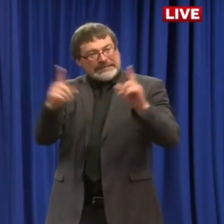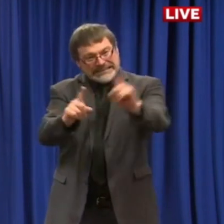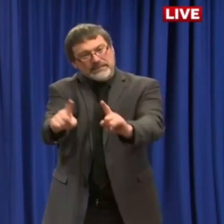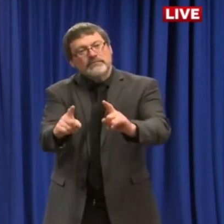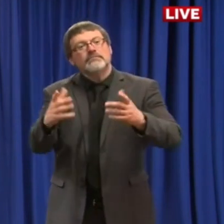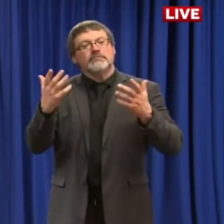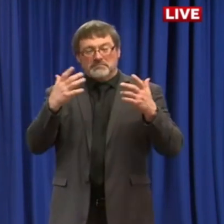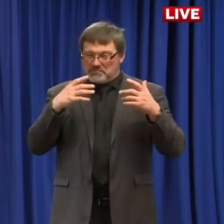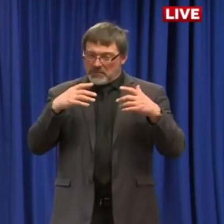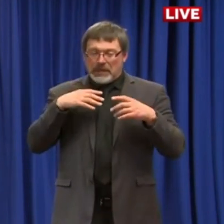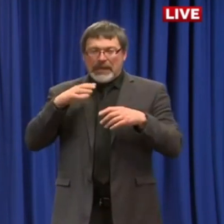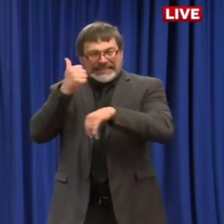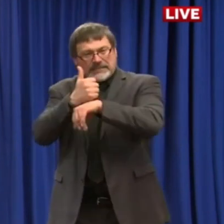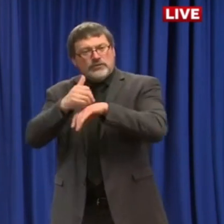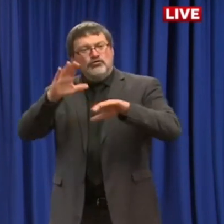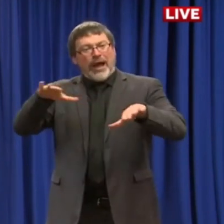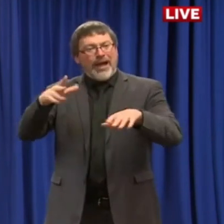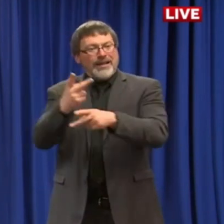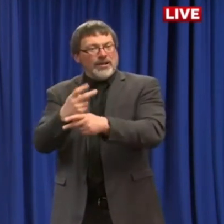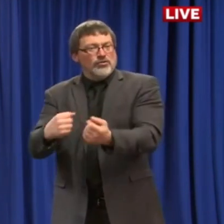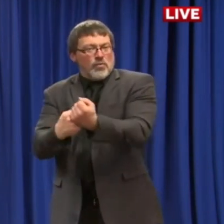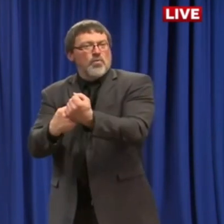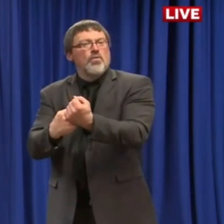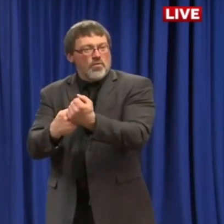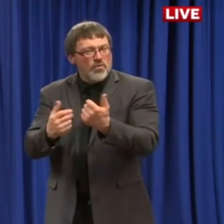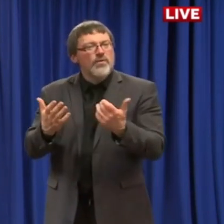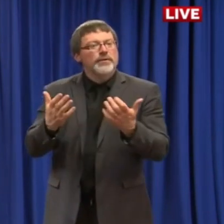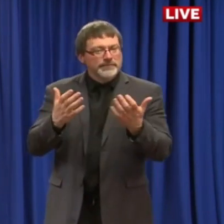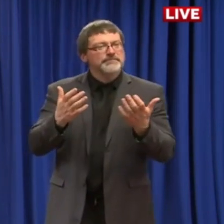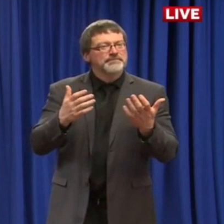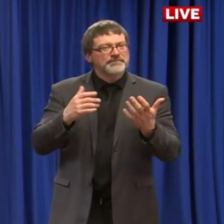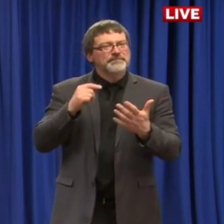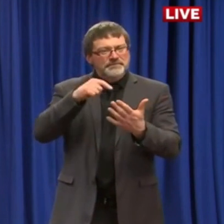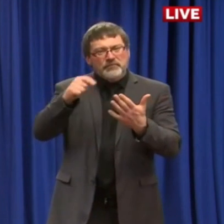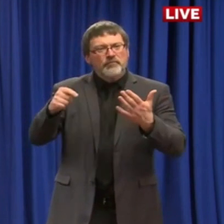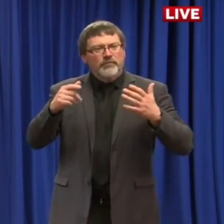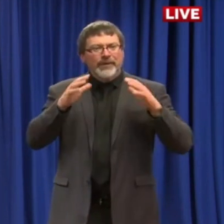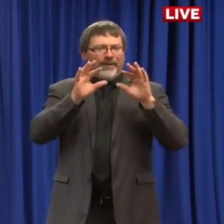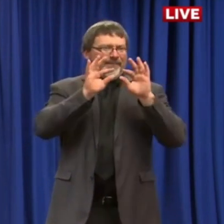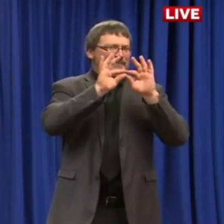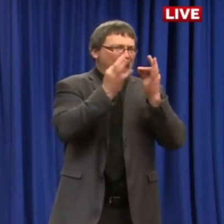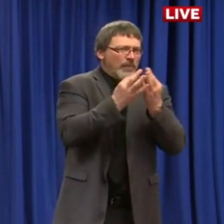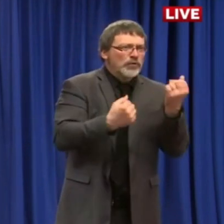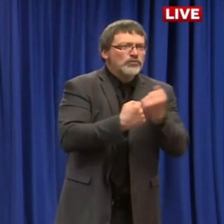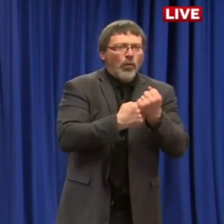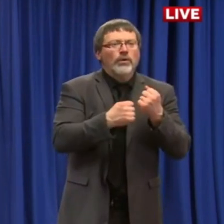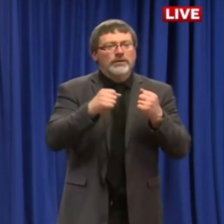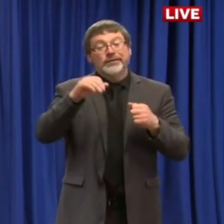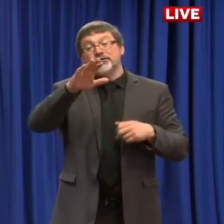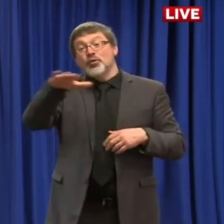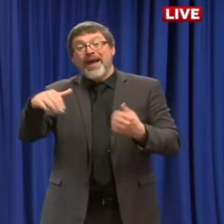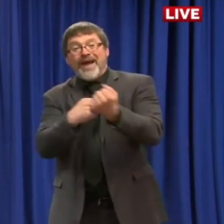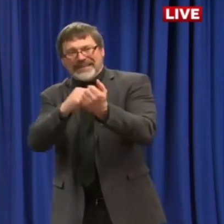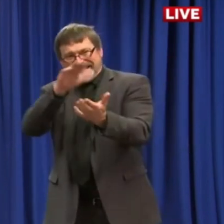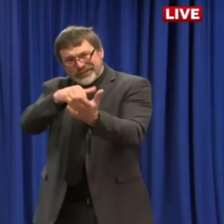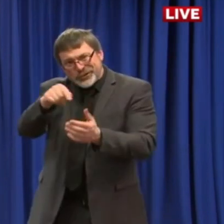care centers, maybe about a third or more of them, with the additional stimulus dollars we've put into the system. But we need more, frankly. We need to expand their opportunities.